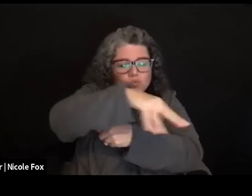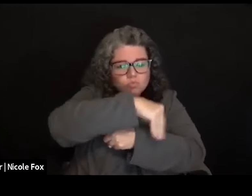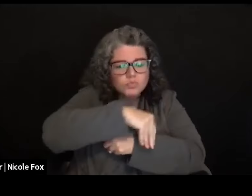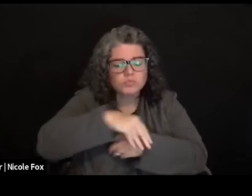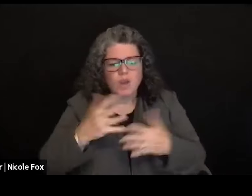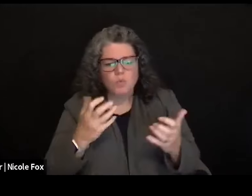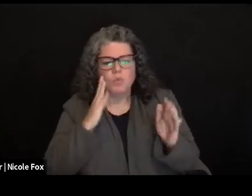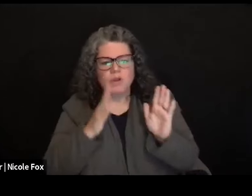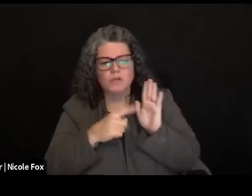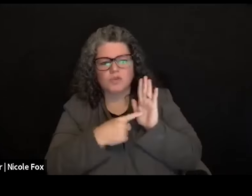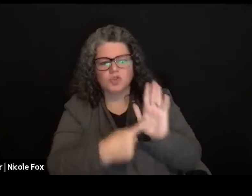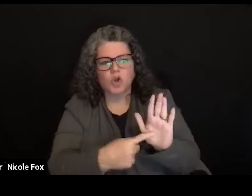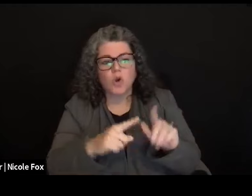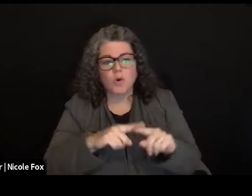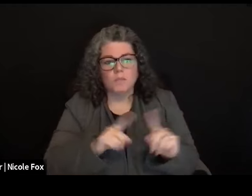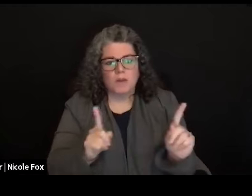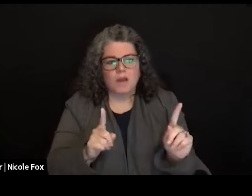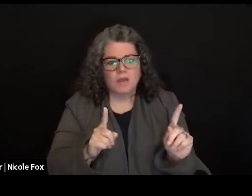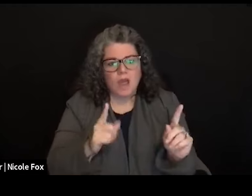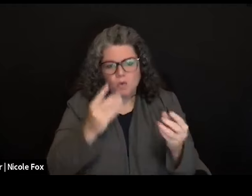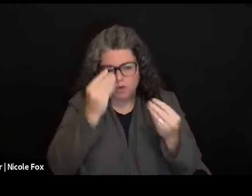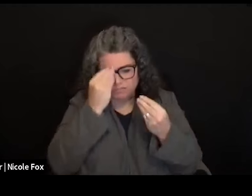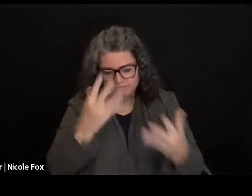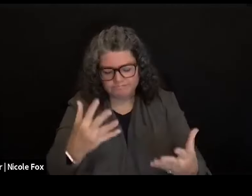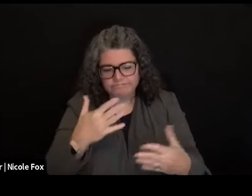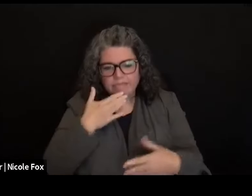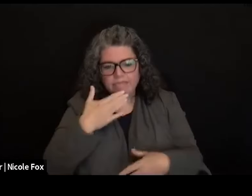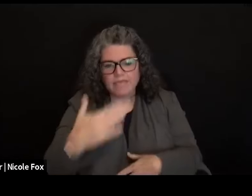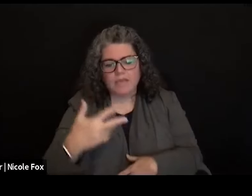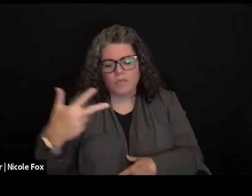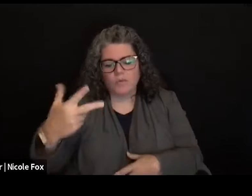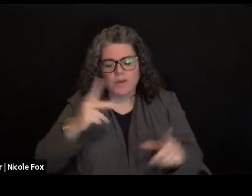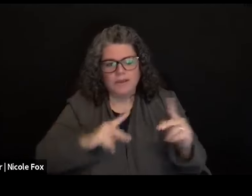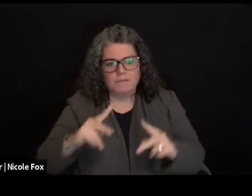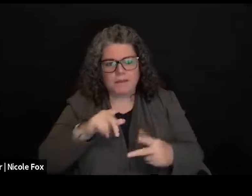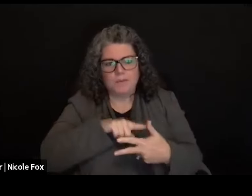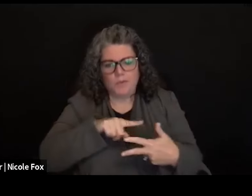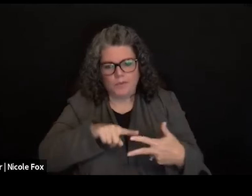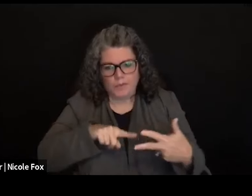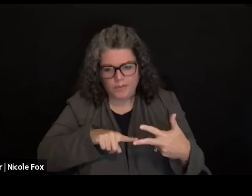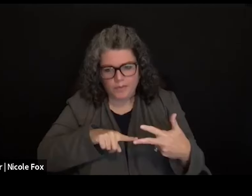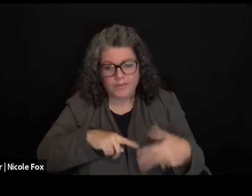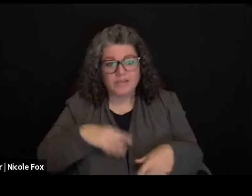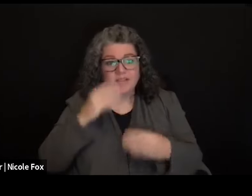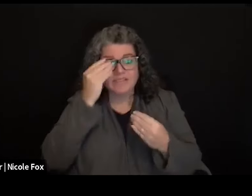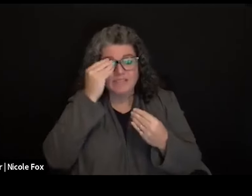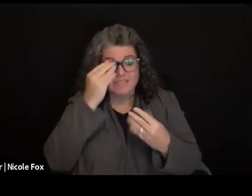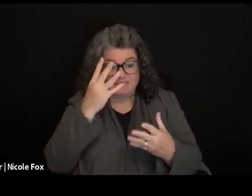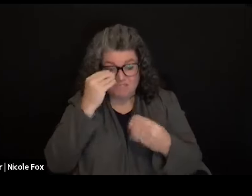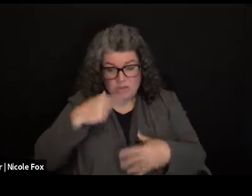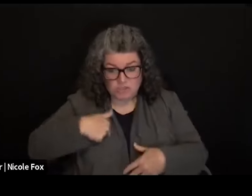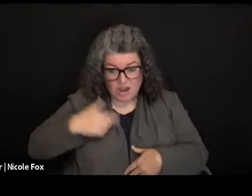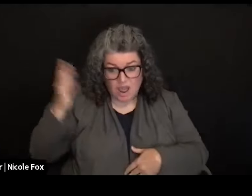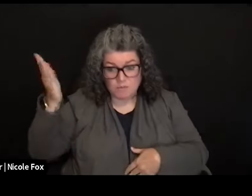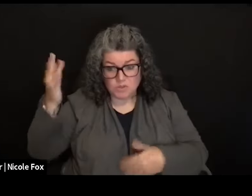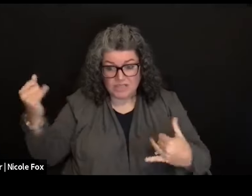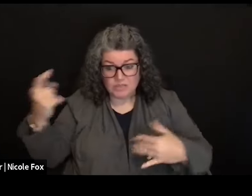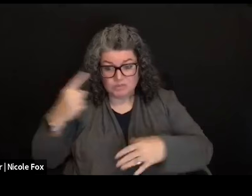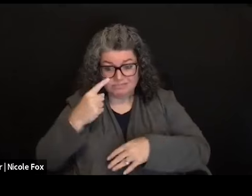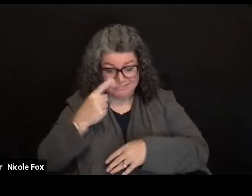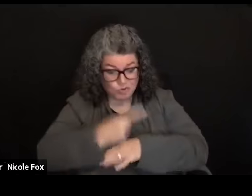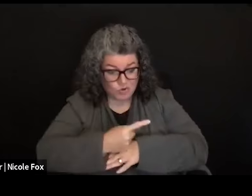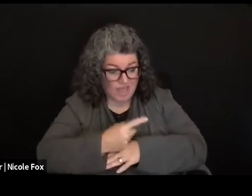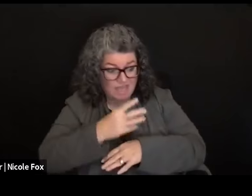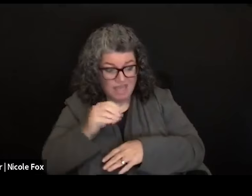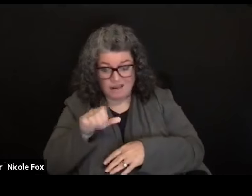quick point of privilege, and I do want to thank three people because the information I present to you every other day